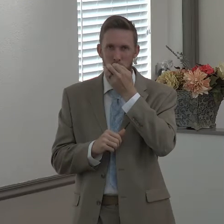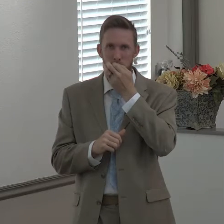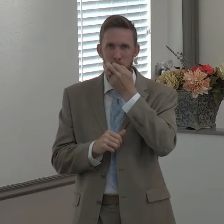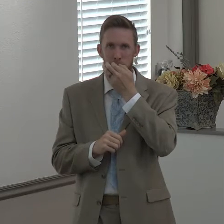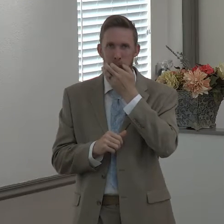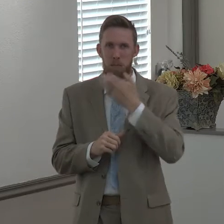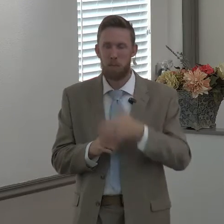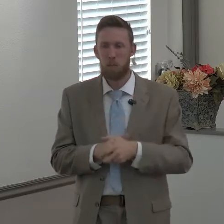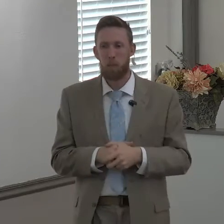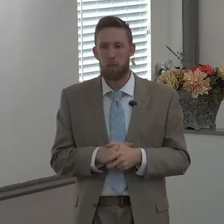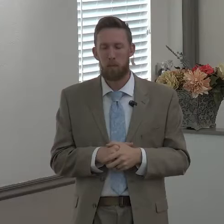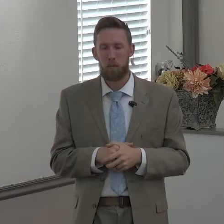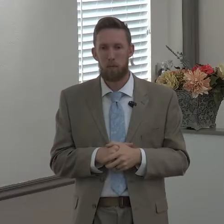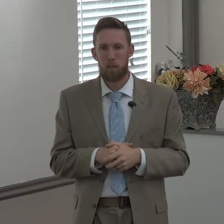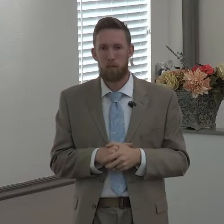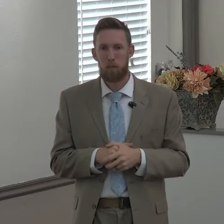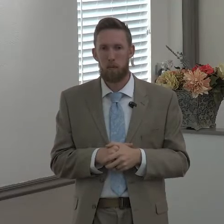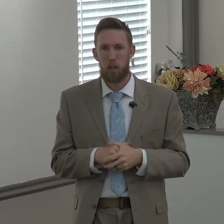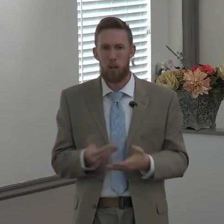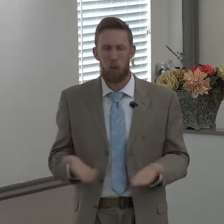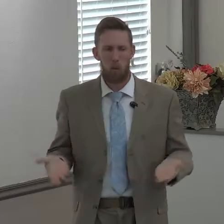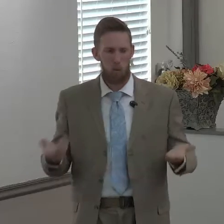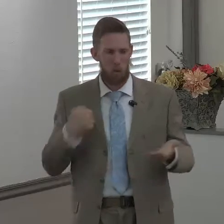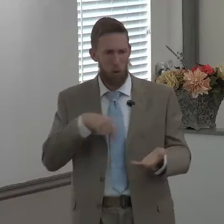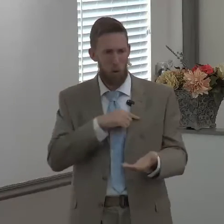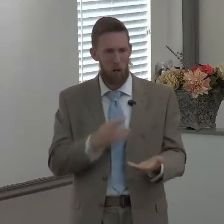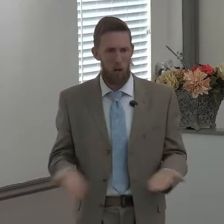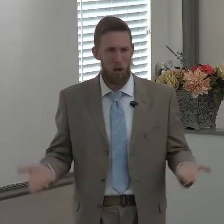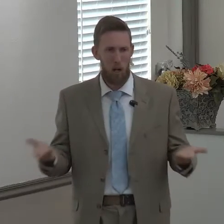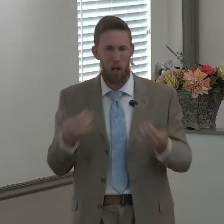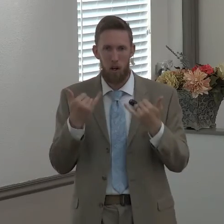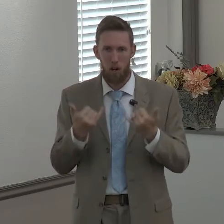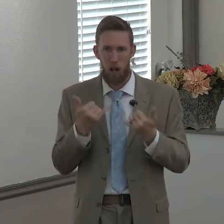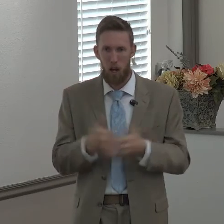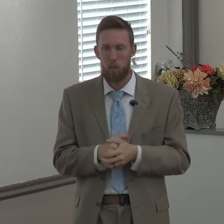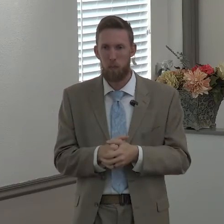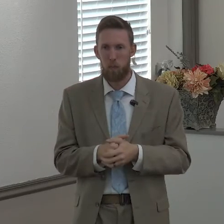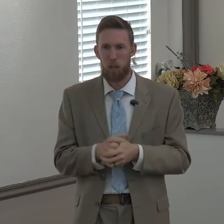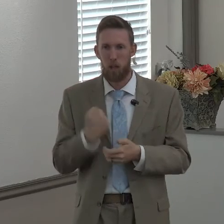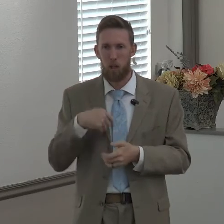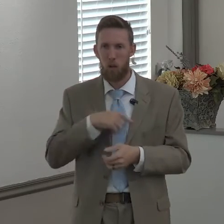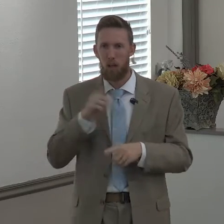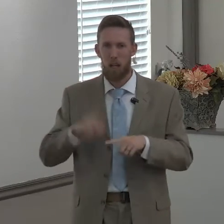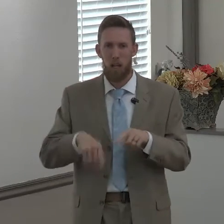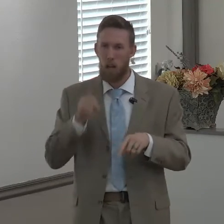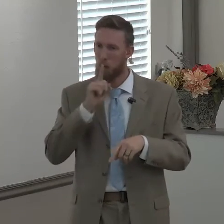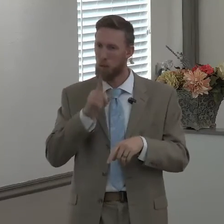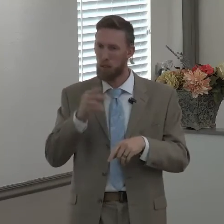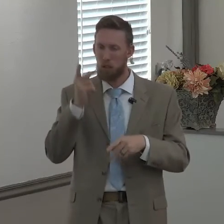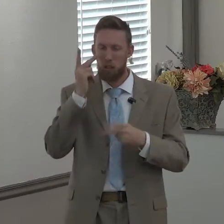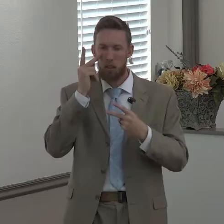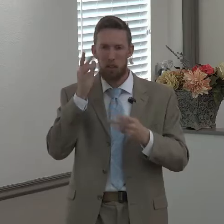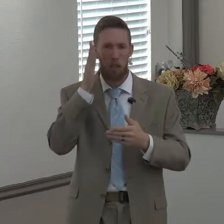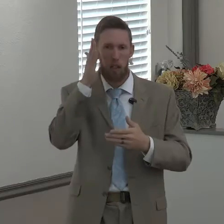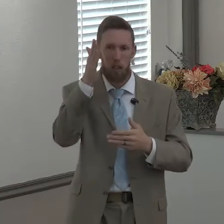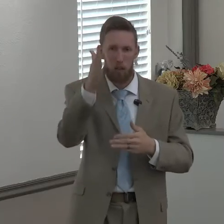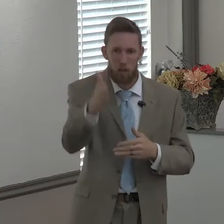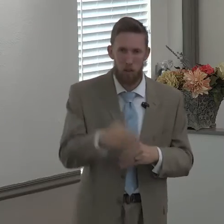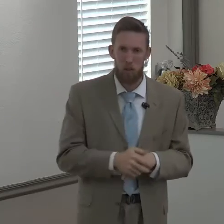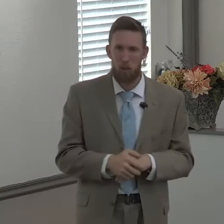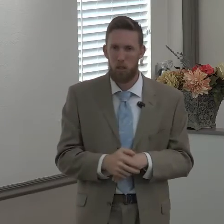this morning. I thought about this. Now I know in part, but then shall I know even as also I am